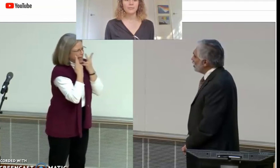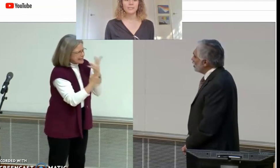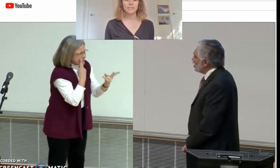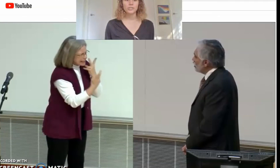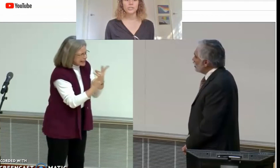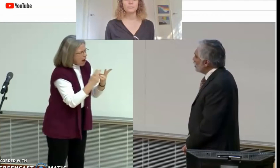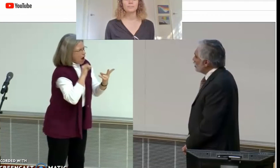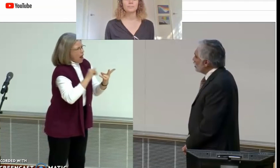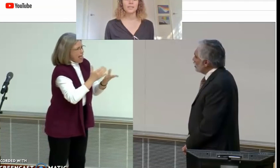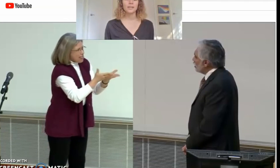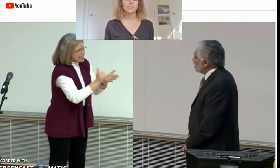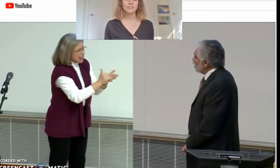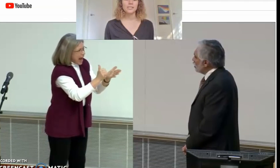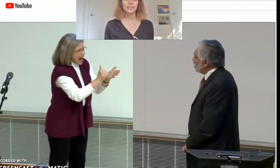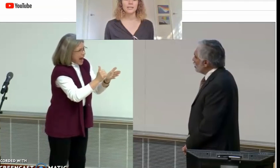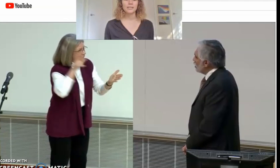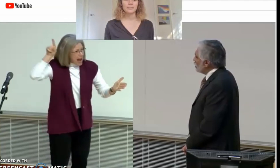a teacher and I've seen that kind of thing